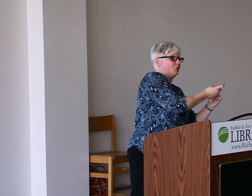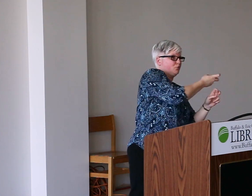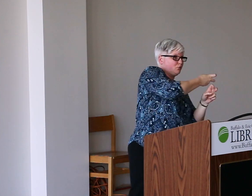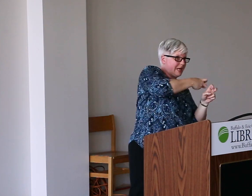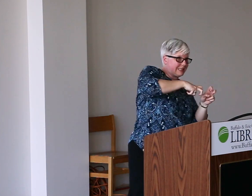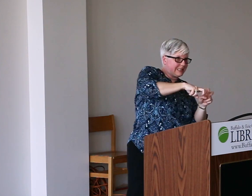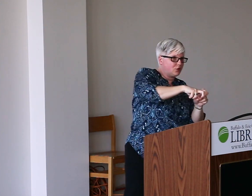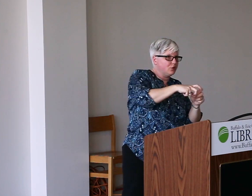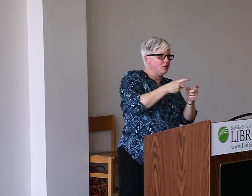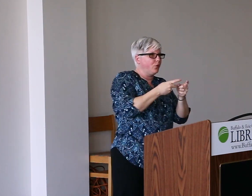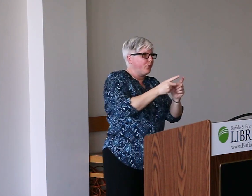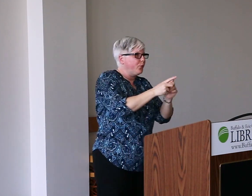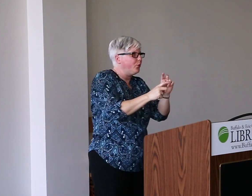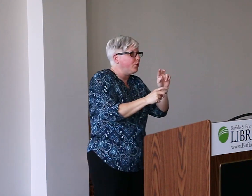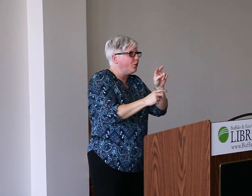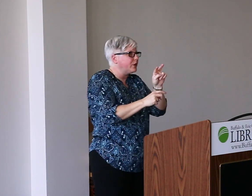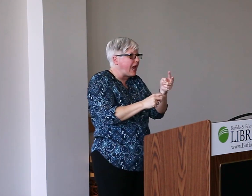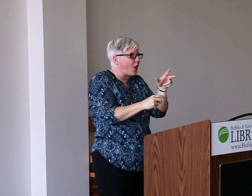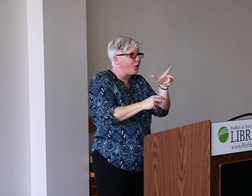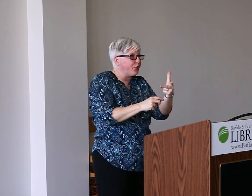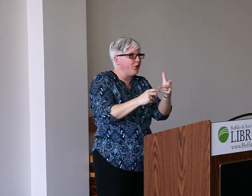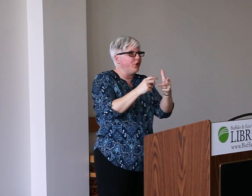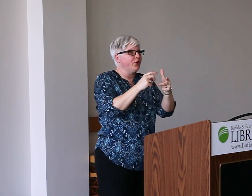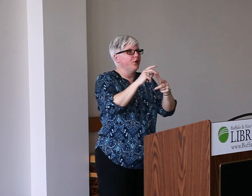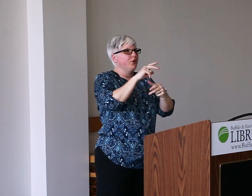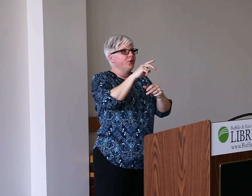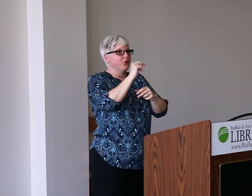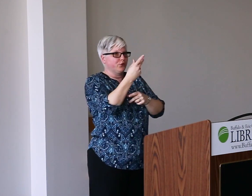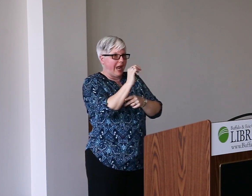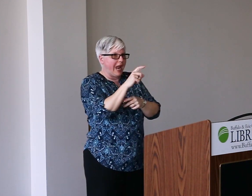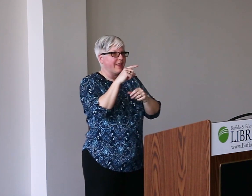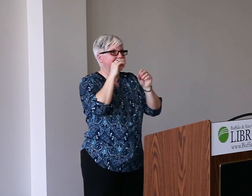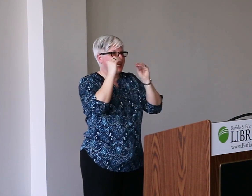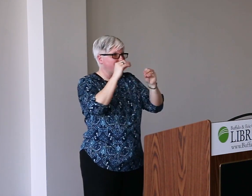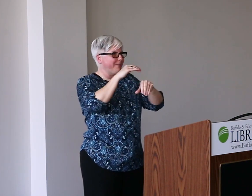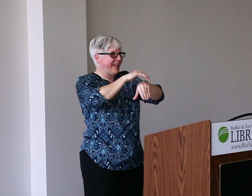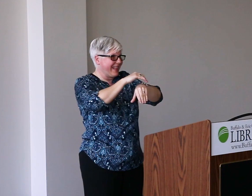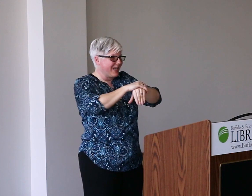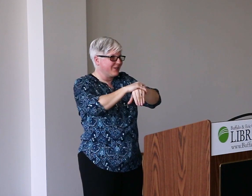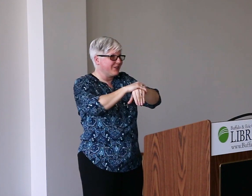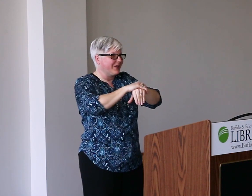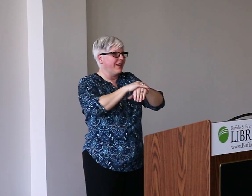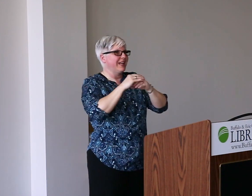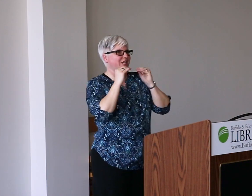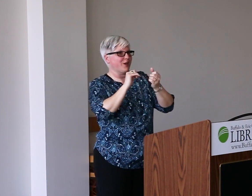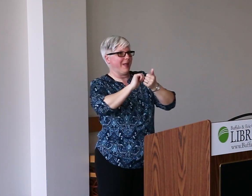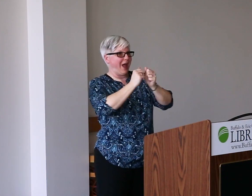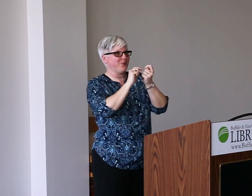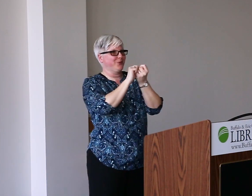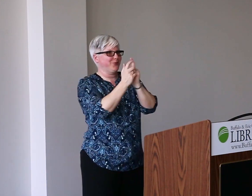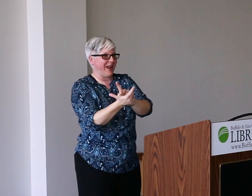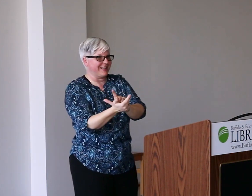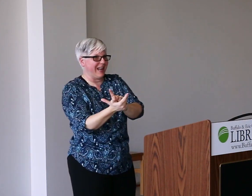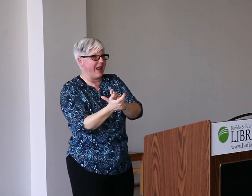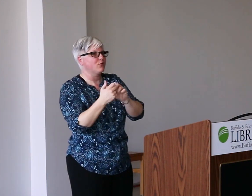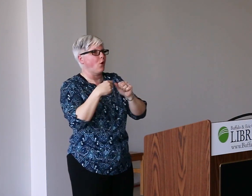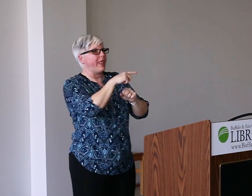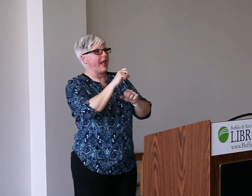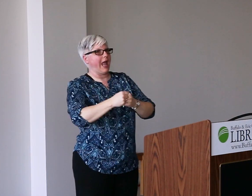their language. And then they transition through second and third grade, they start teaching English. And they teach them